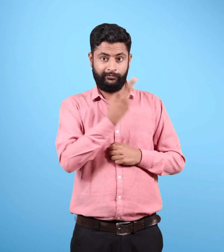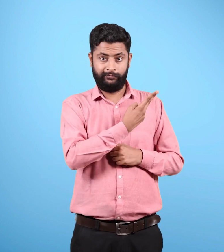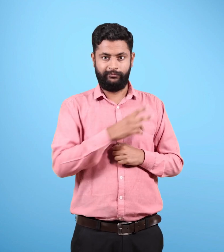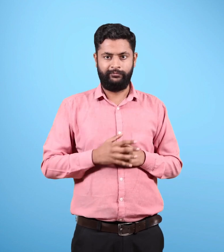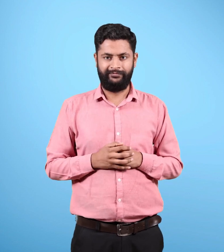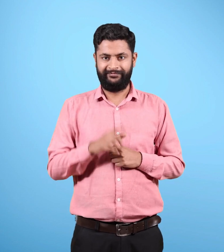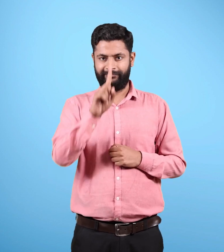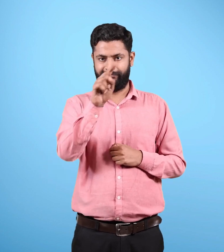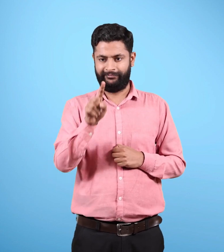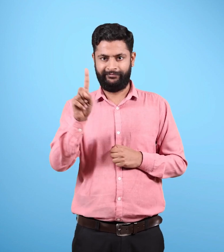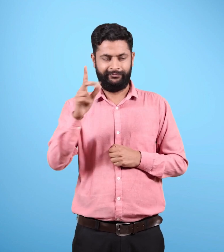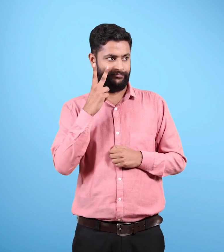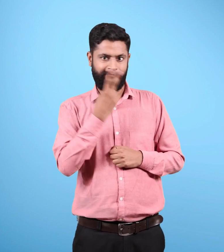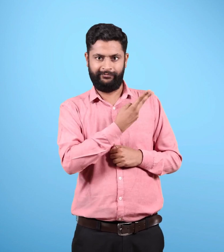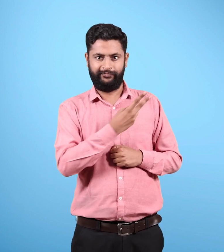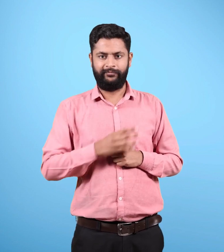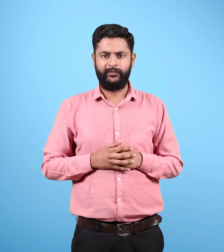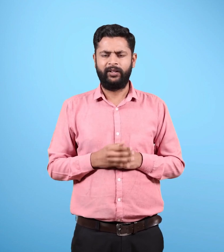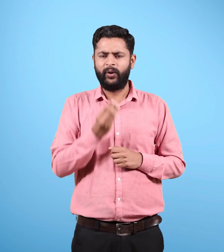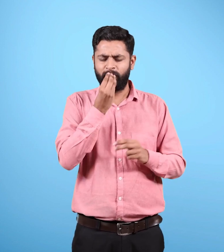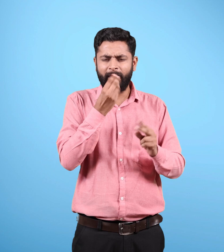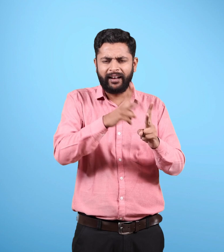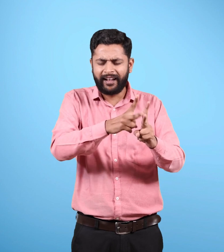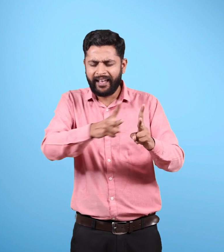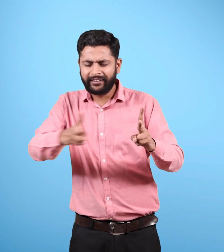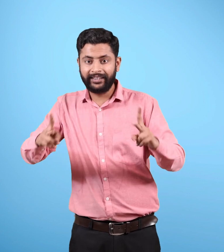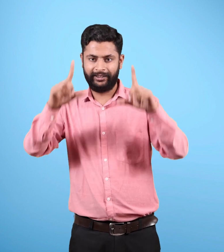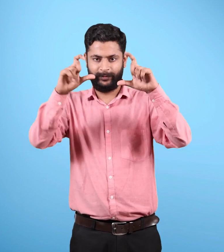Figure 1.1 Different food items.